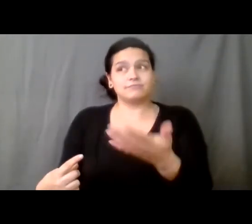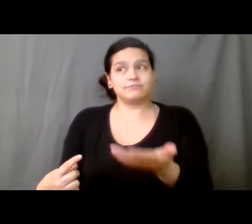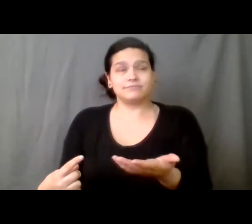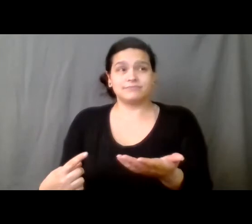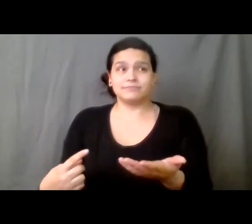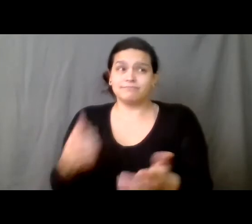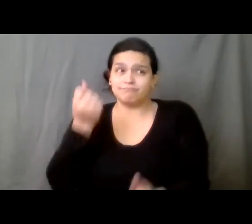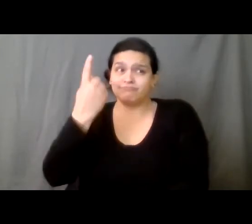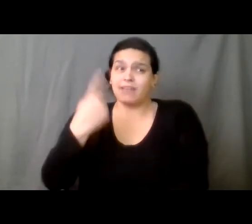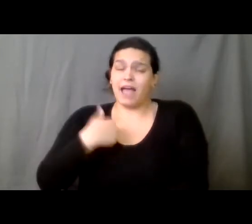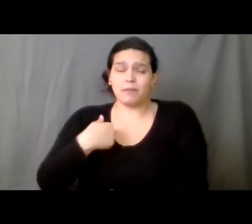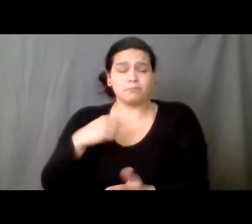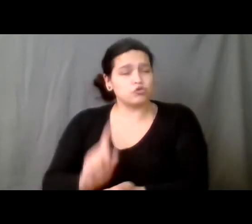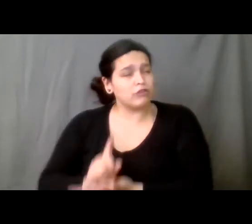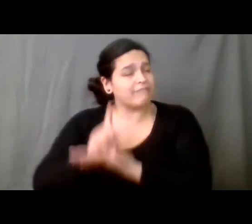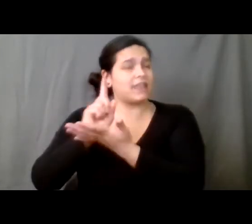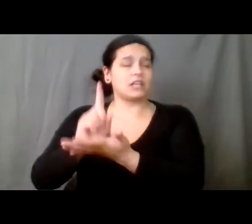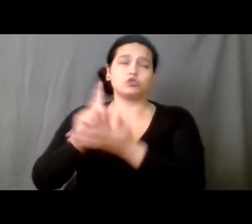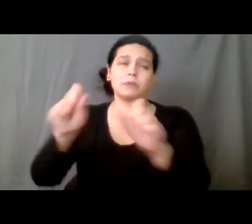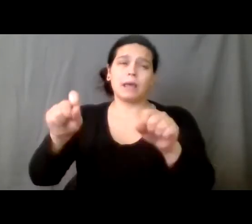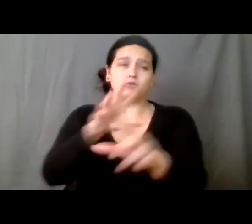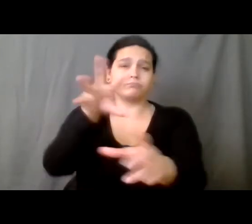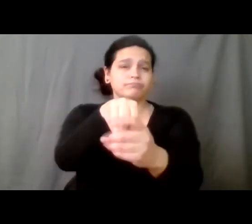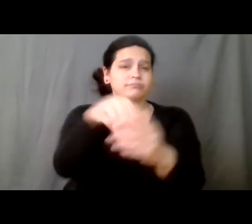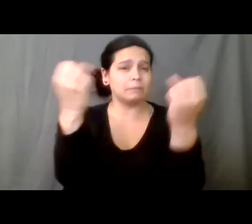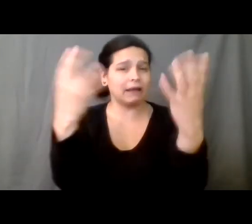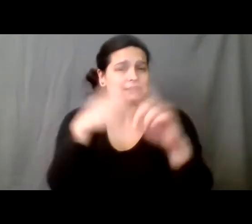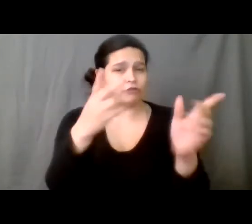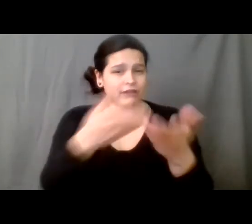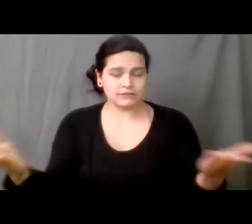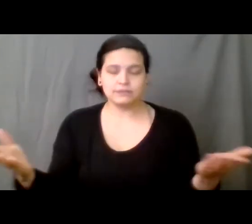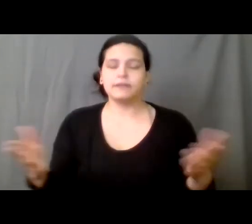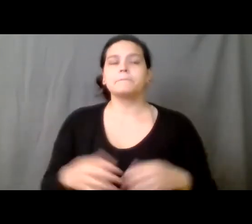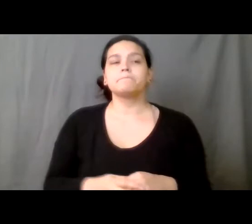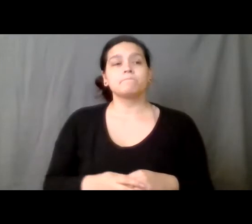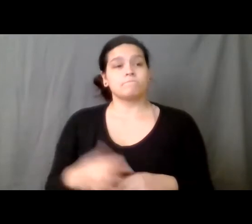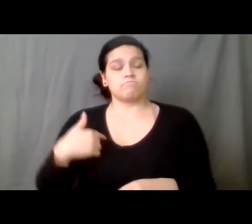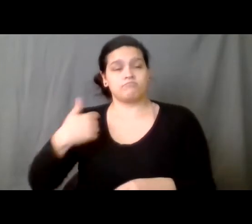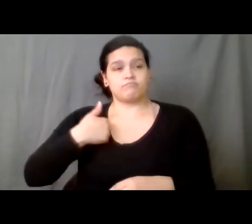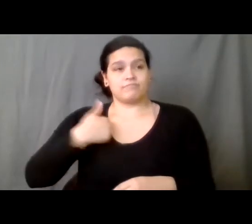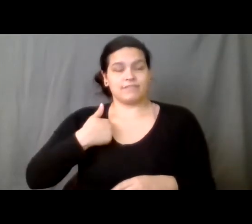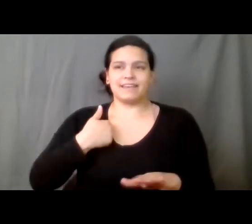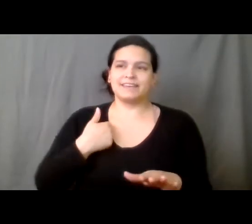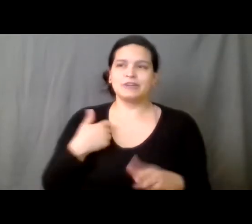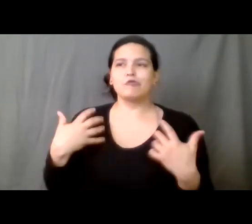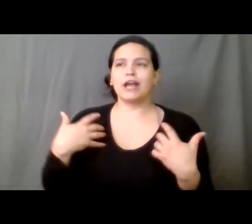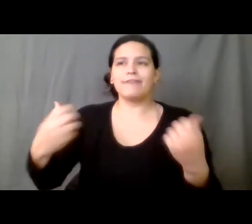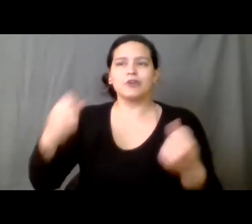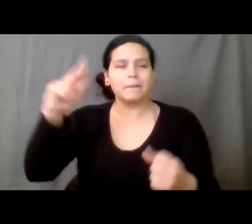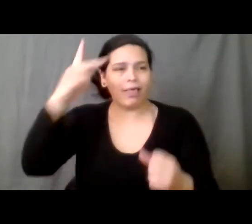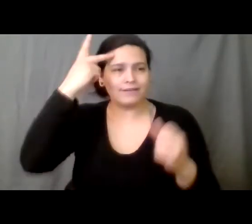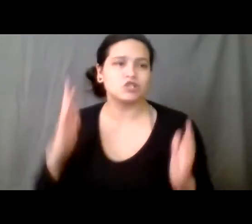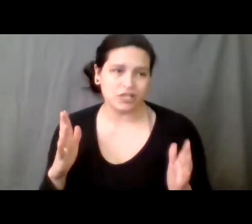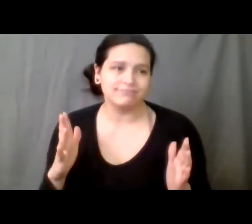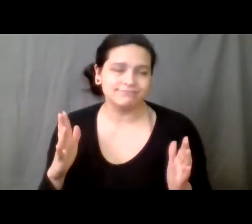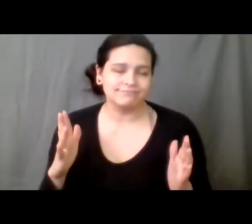and I would be remiss to not mention this, but I'm a recovering politician. I was